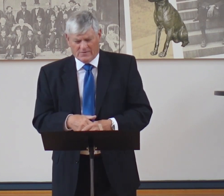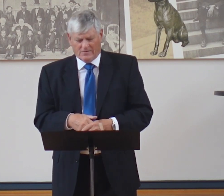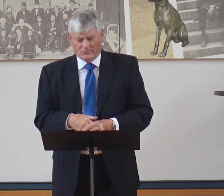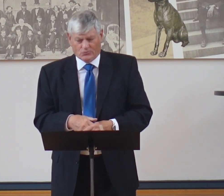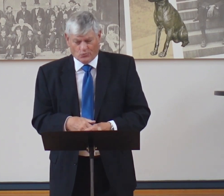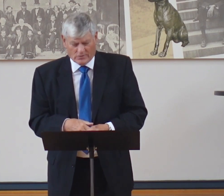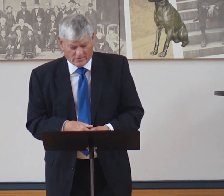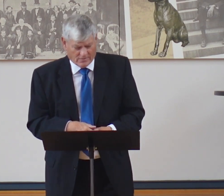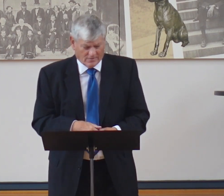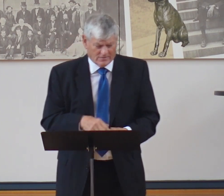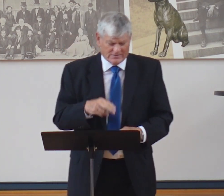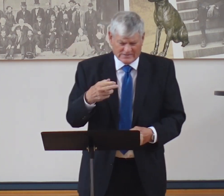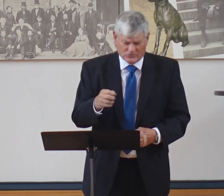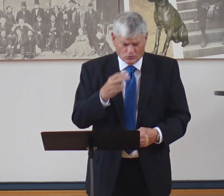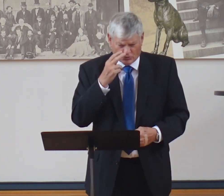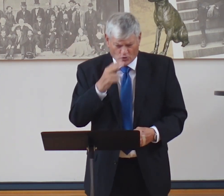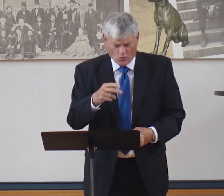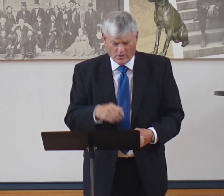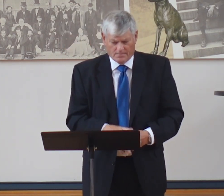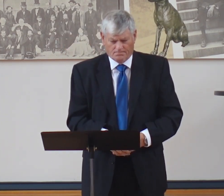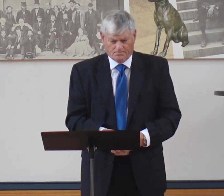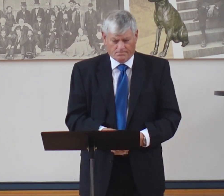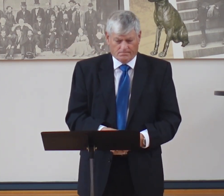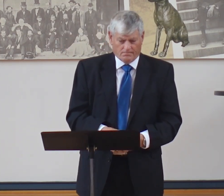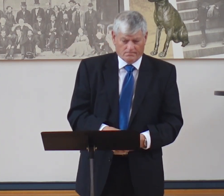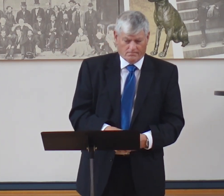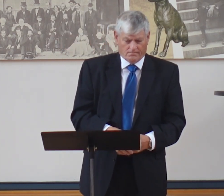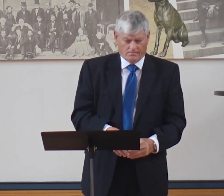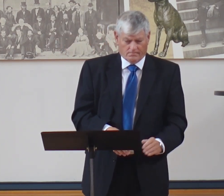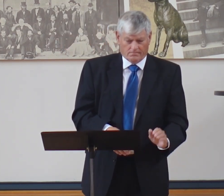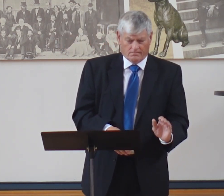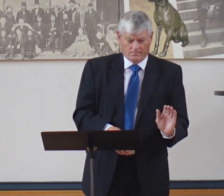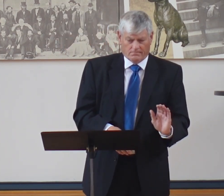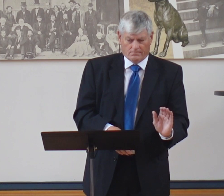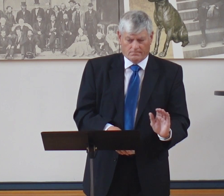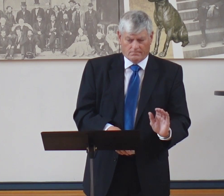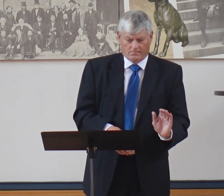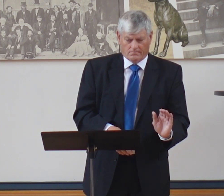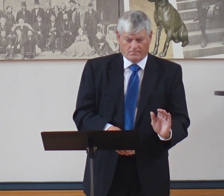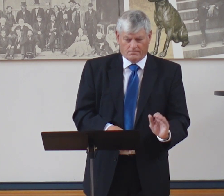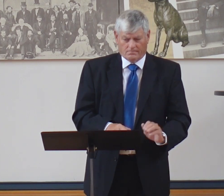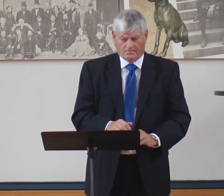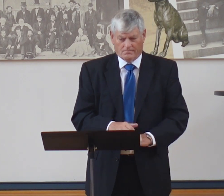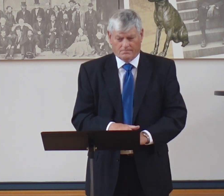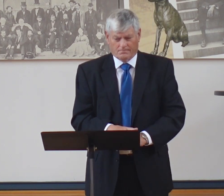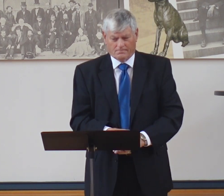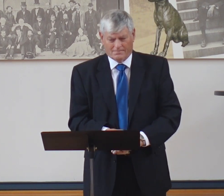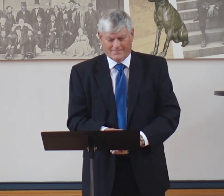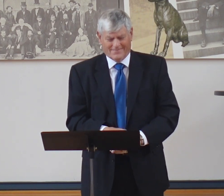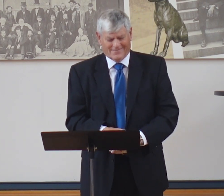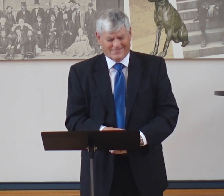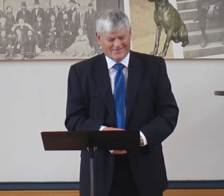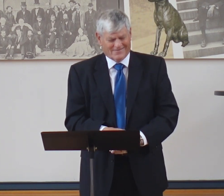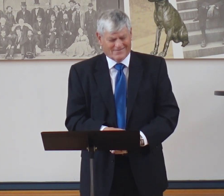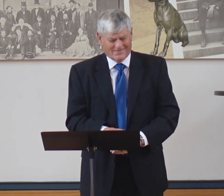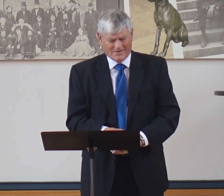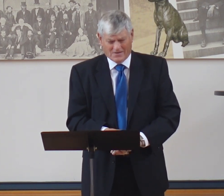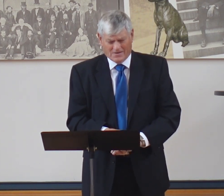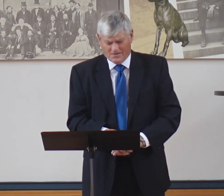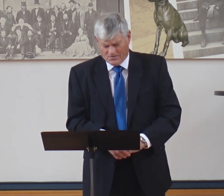and losing Dr. Pettigrew. And he saw Nancy come in, and Nancy said, hi, Dr. Stokey. And he